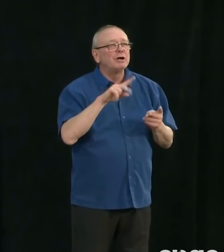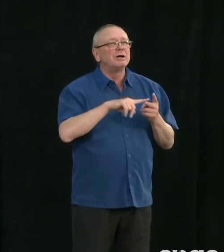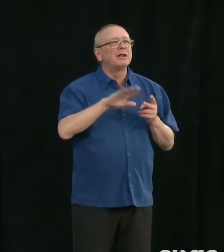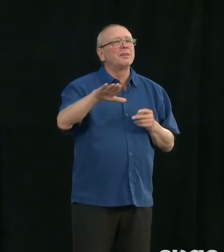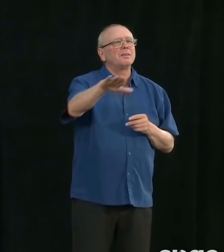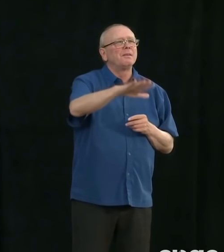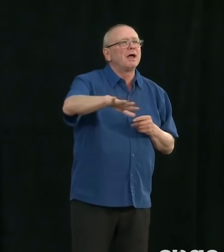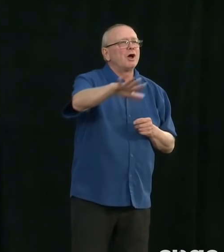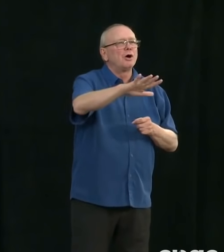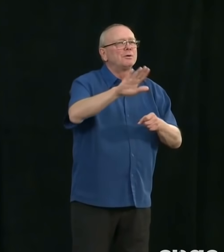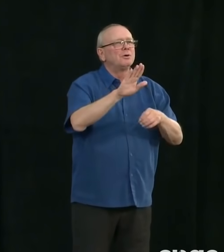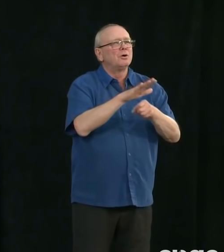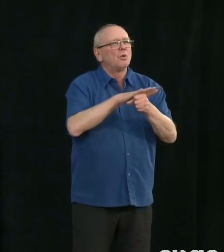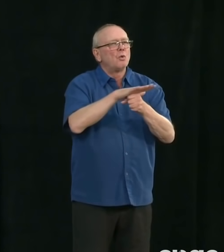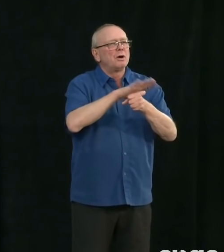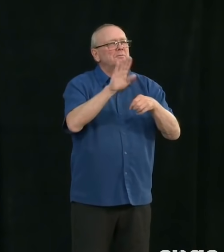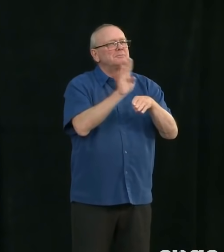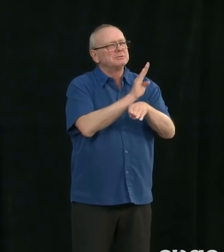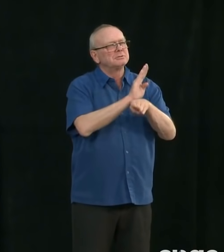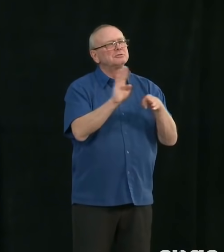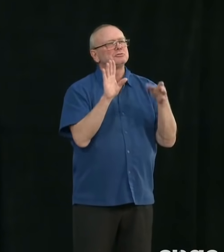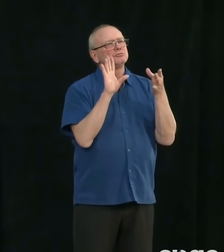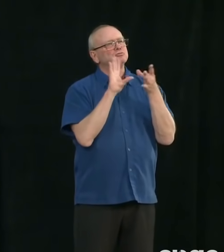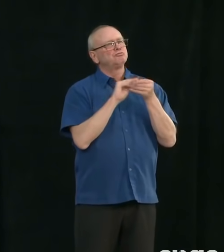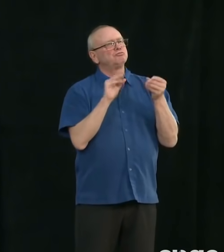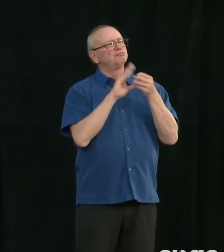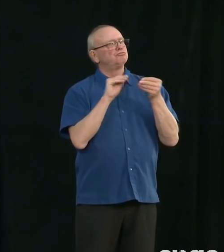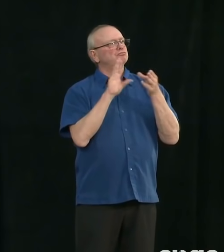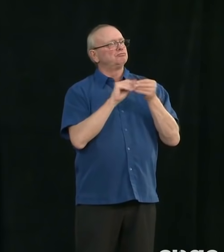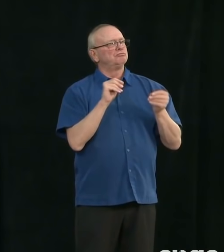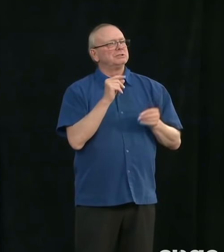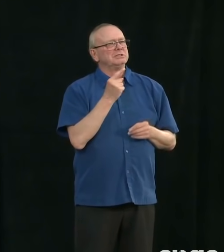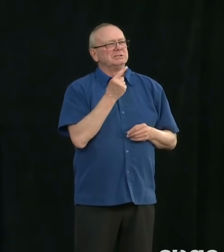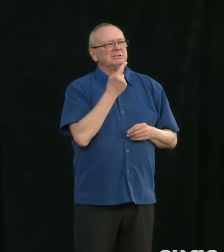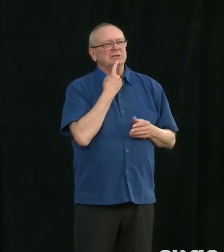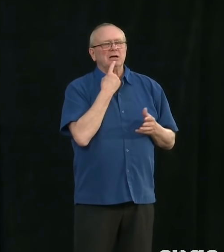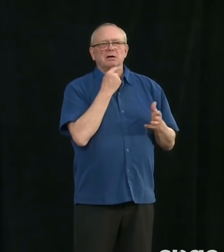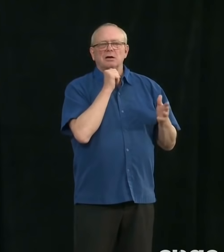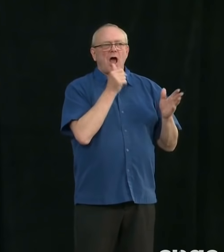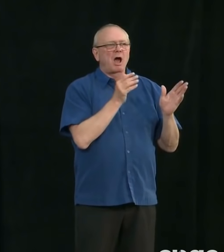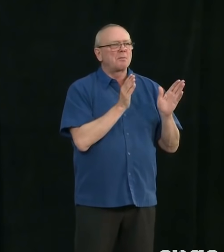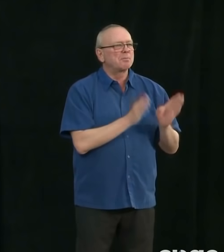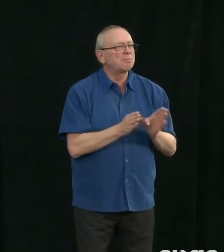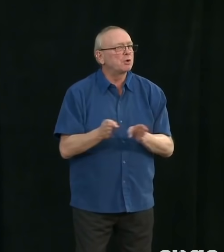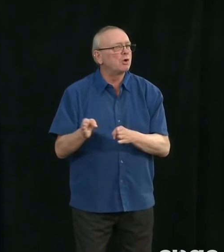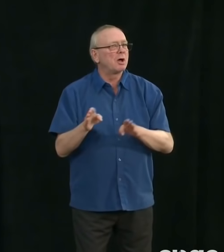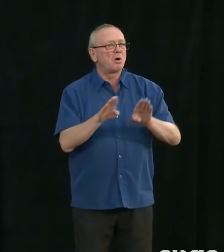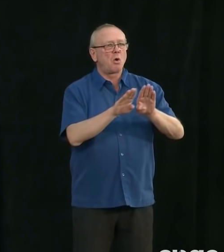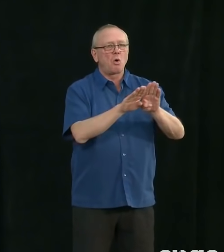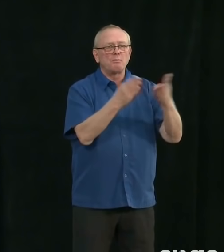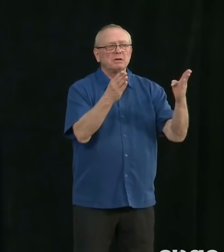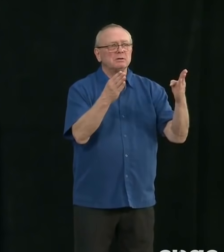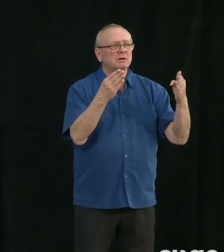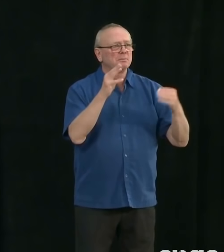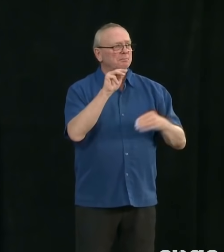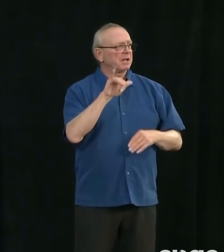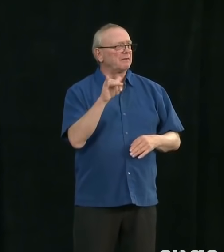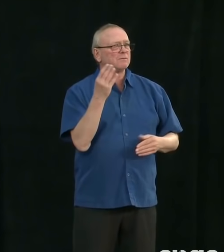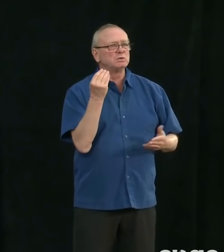of preparedness to reopen come May 14th. Some businesses and the mayor have both said that they have not